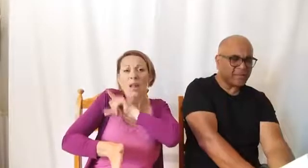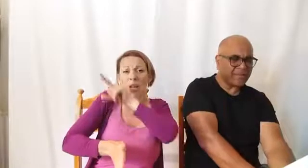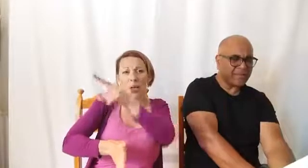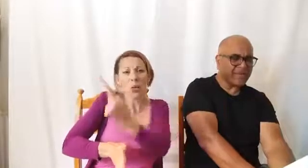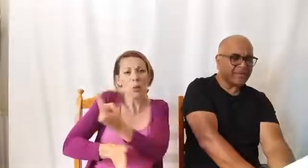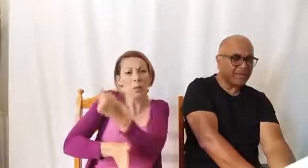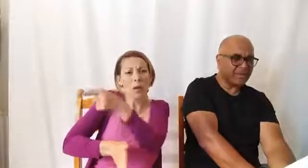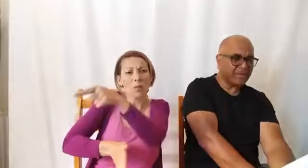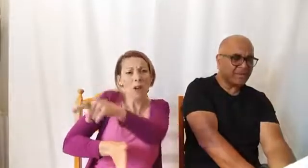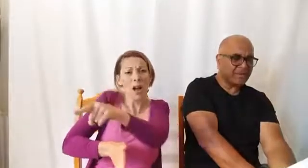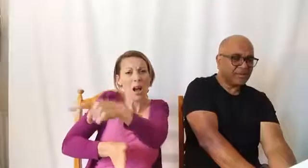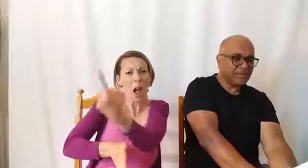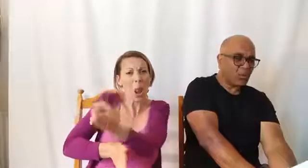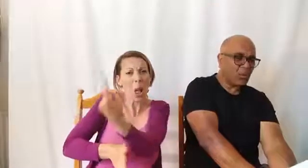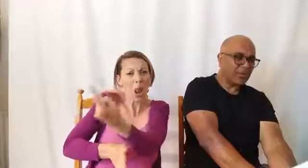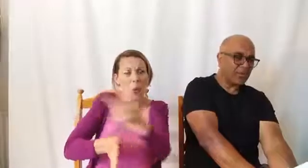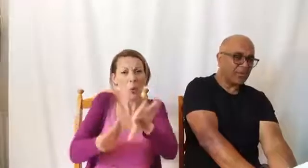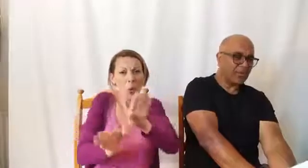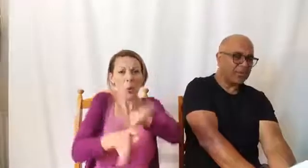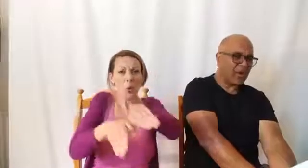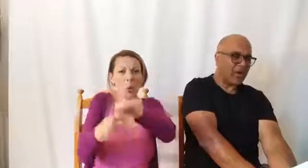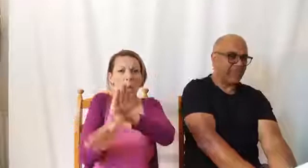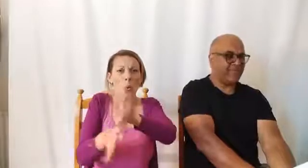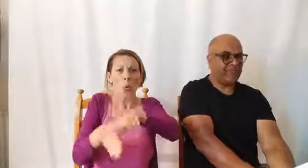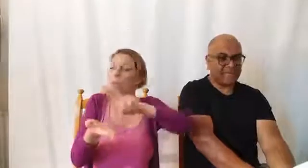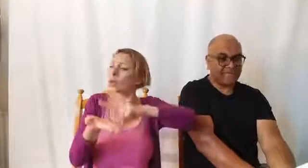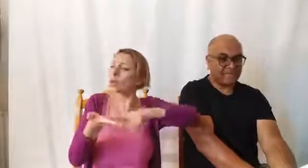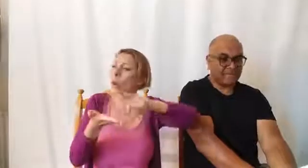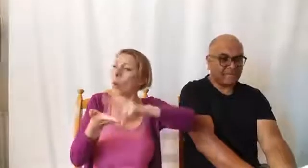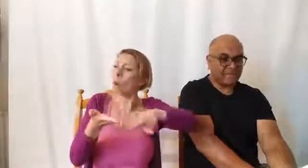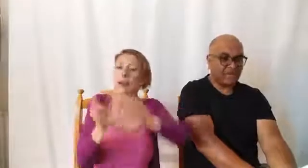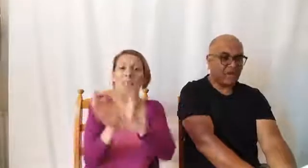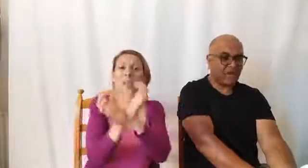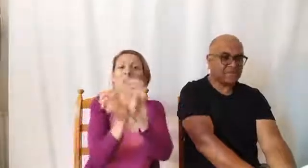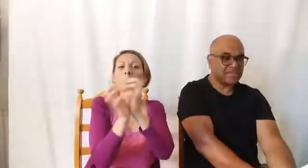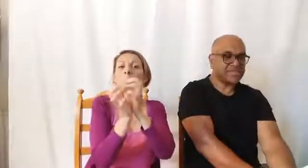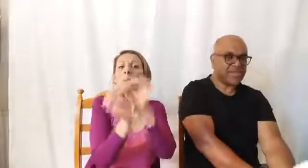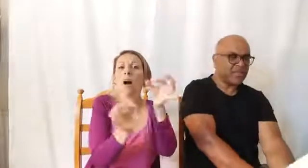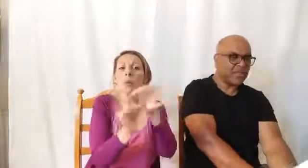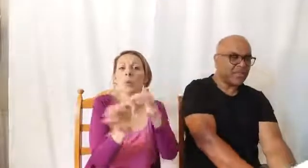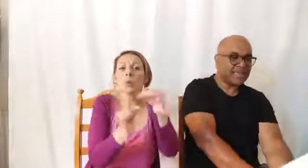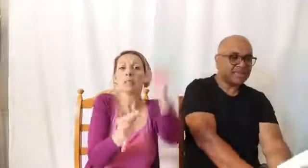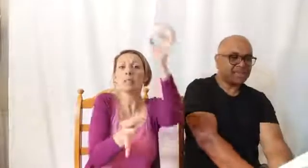around alone? All the barnacles I have ever met have homes and stay in one place."